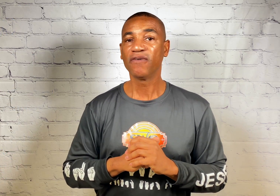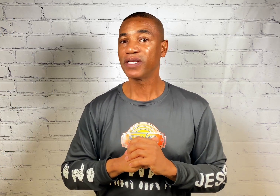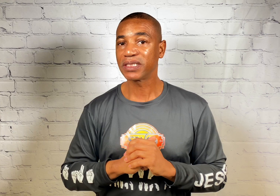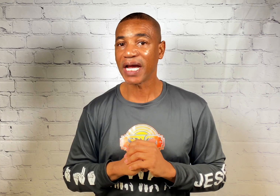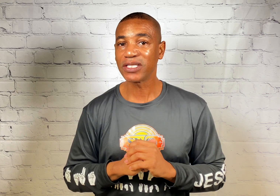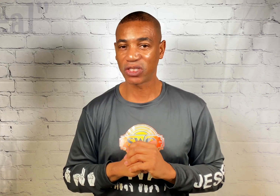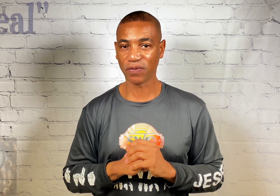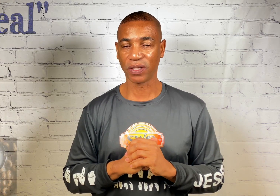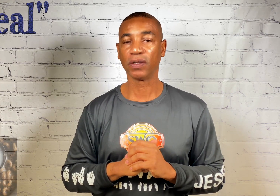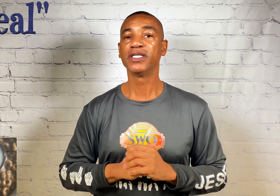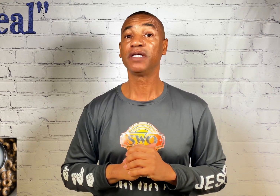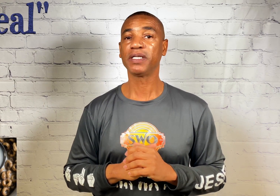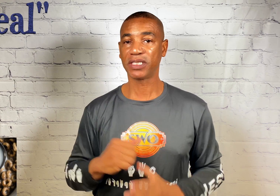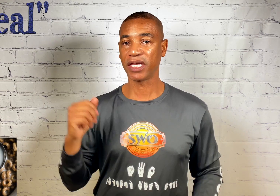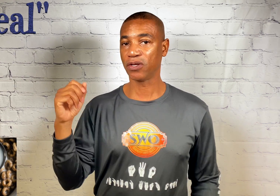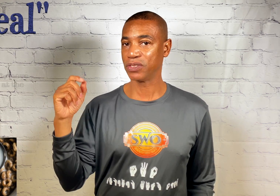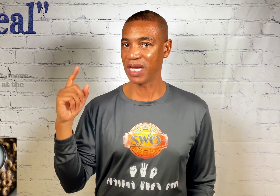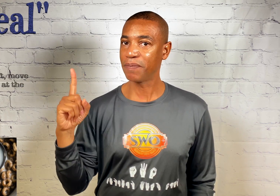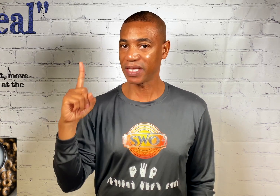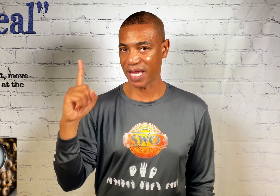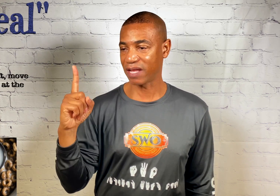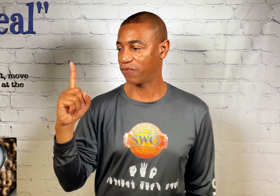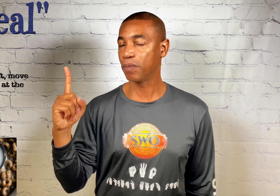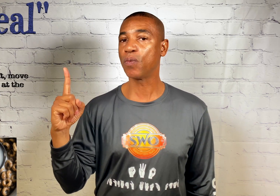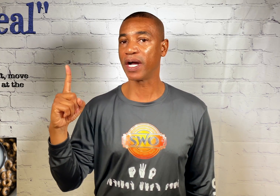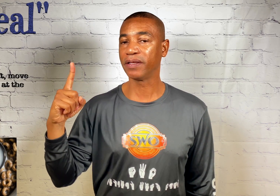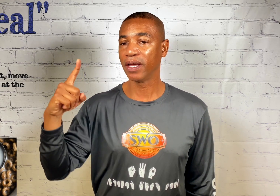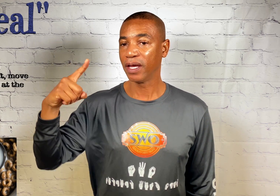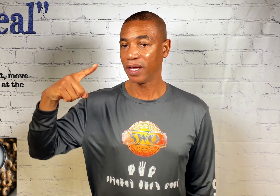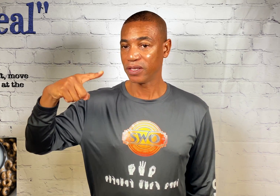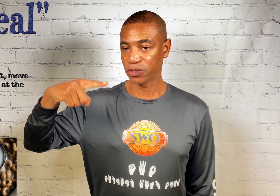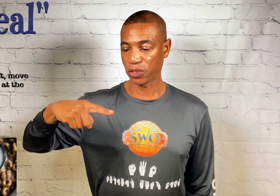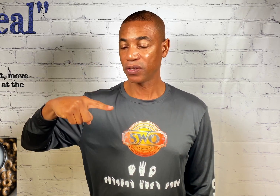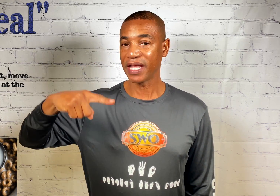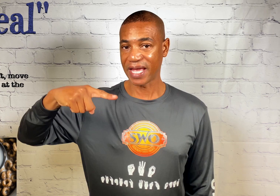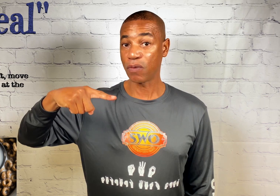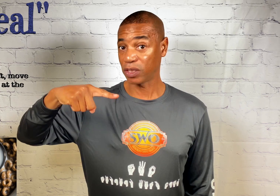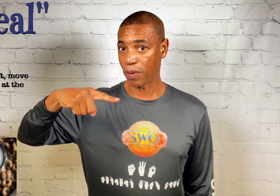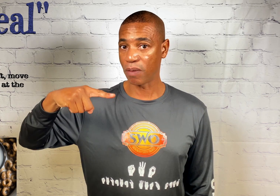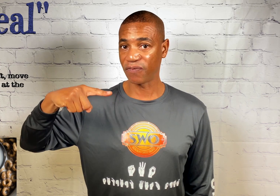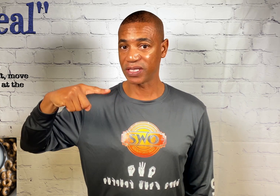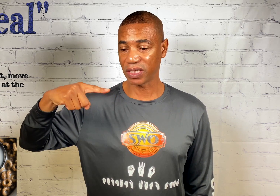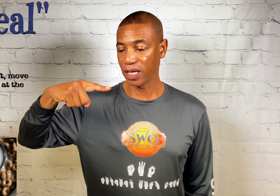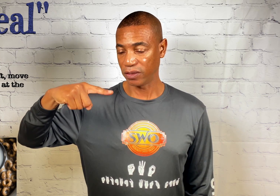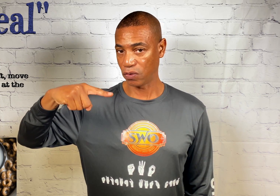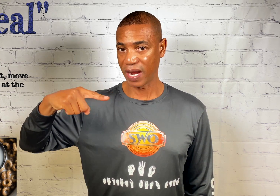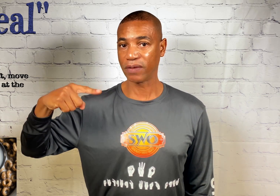For the sign cereal, simply take your dominant hand, form a 1, turn it down with the palm facing the ground,